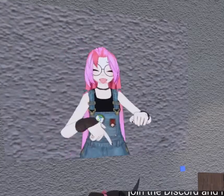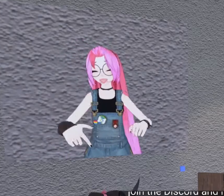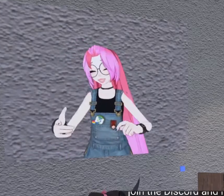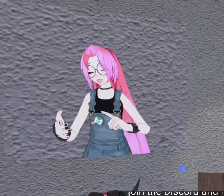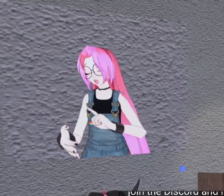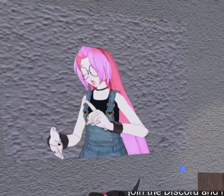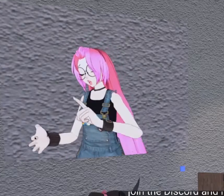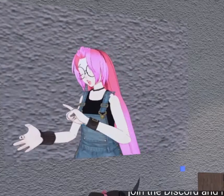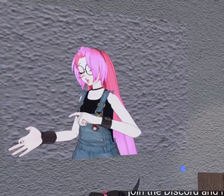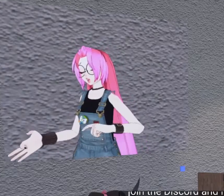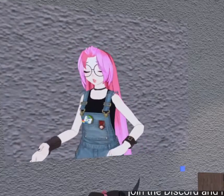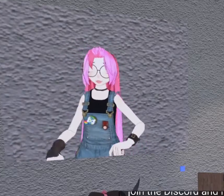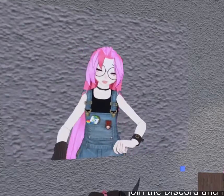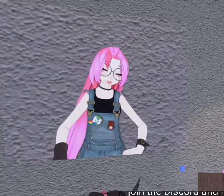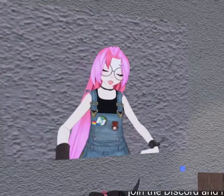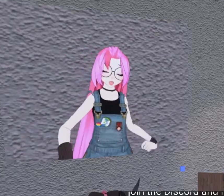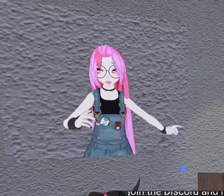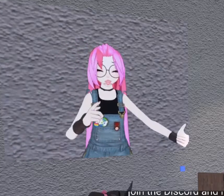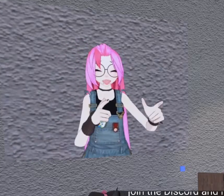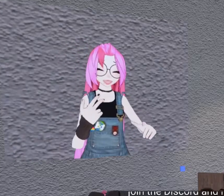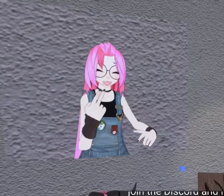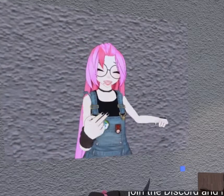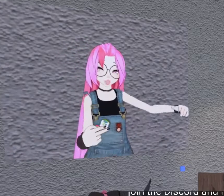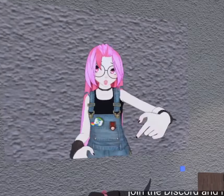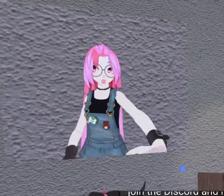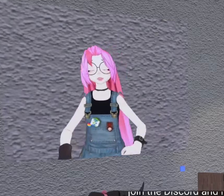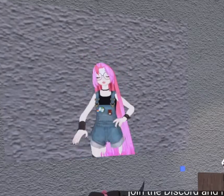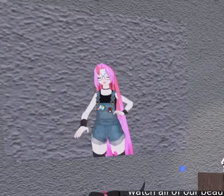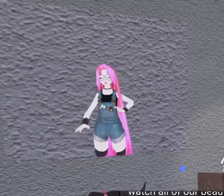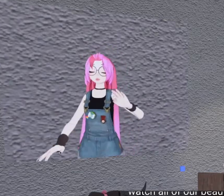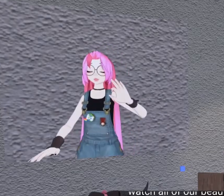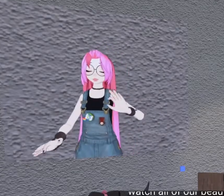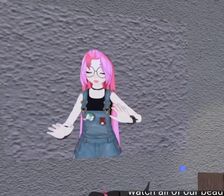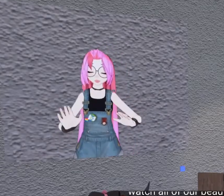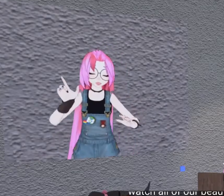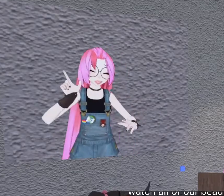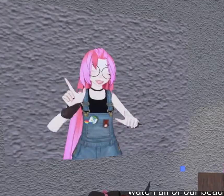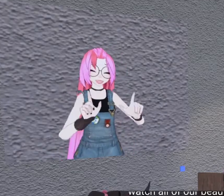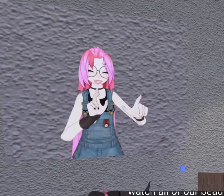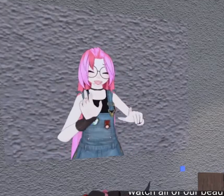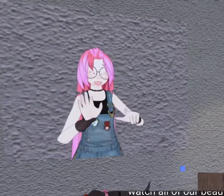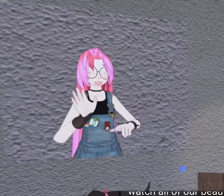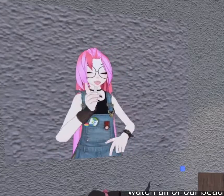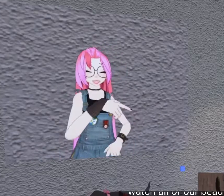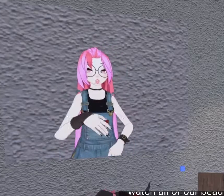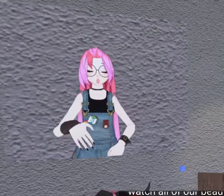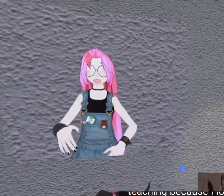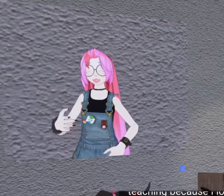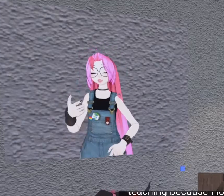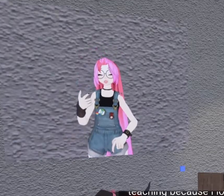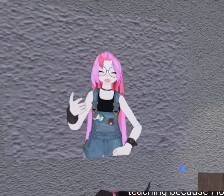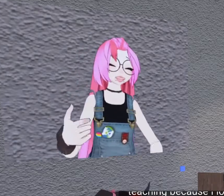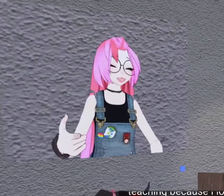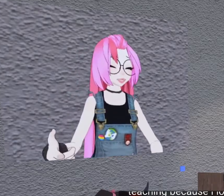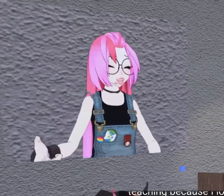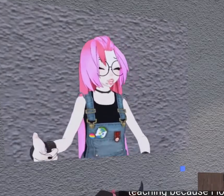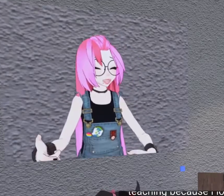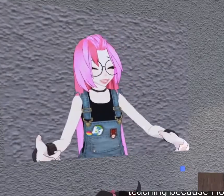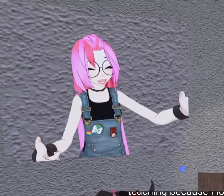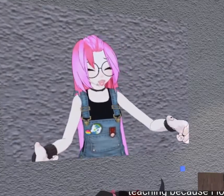times now each week. So go watch the video. Listen to what Jenny said in that video. Yeah, Paige